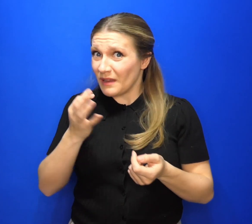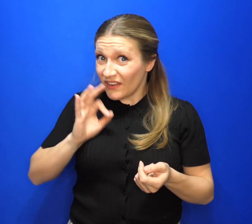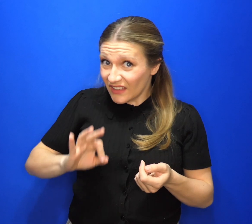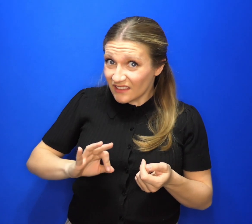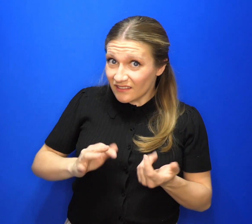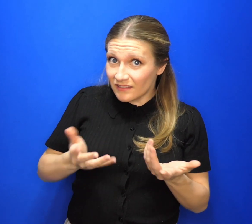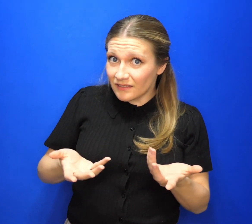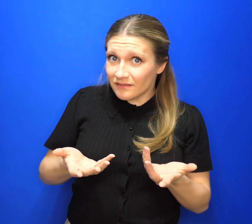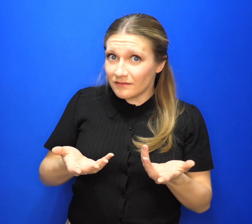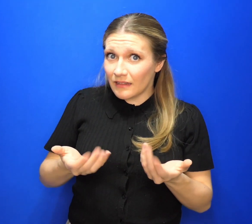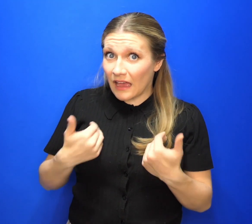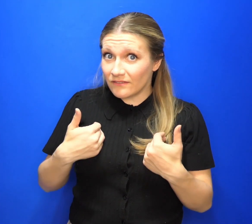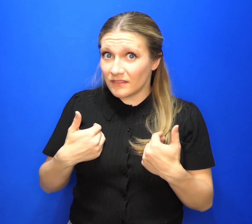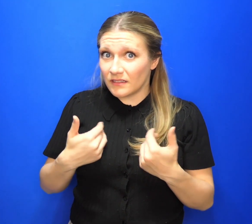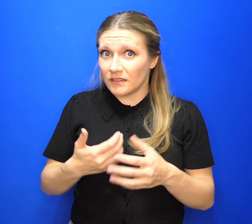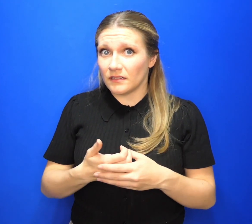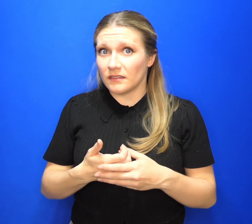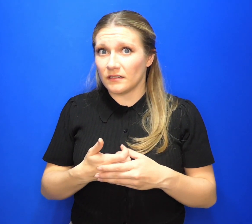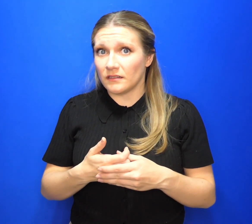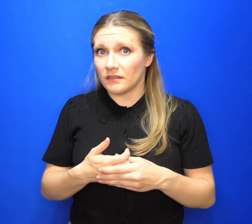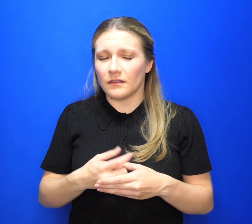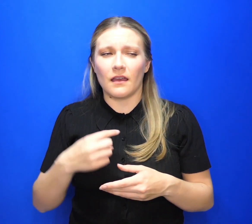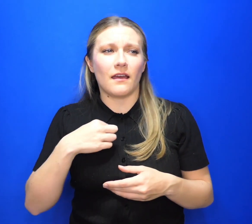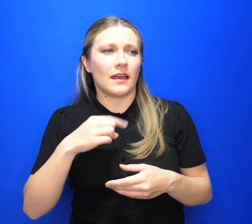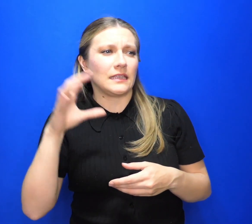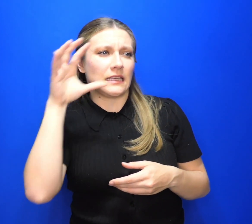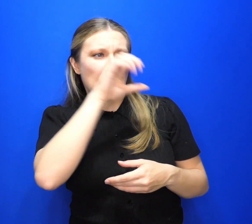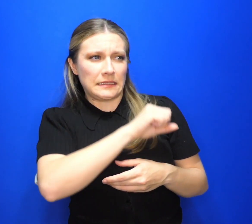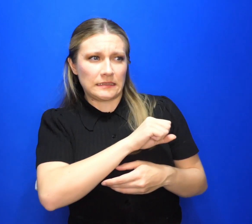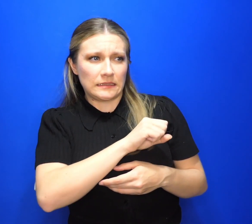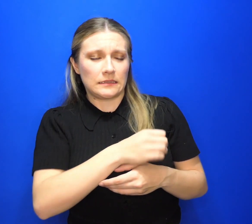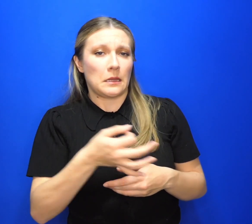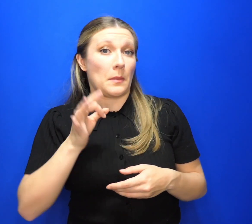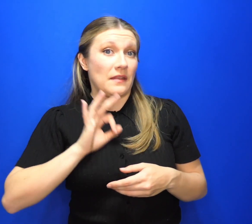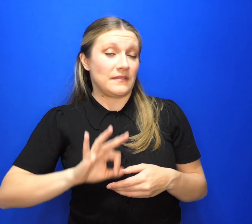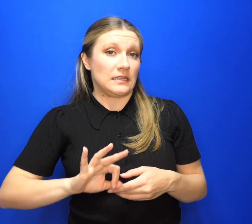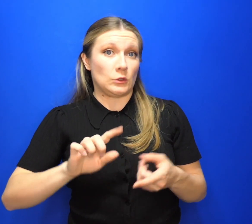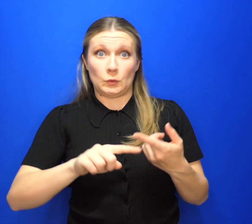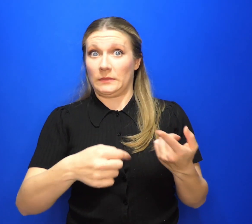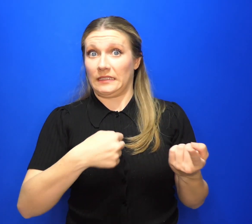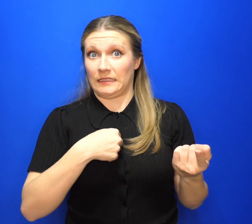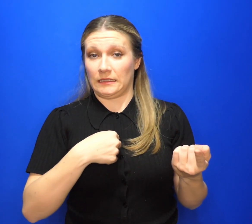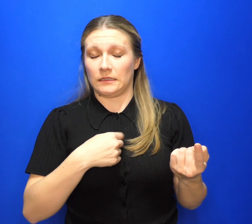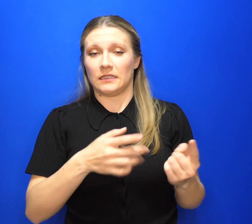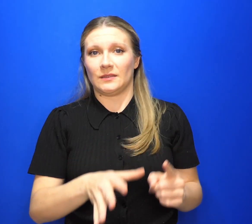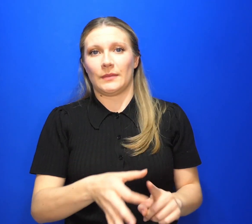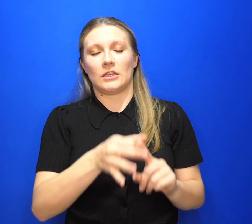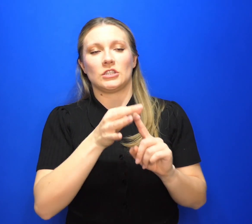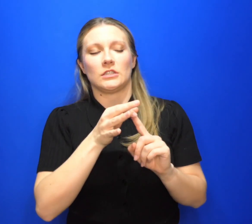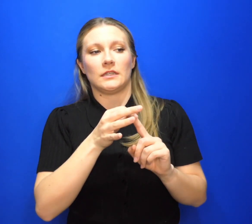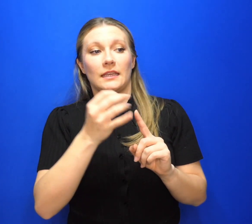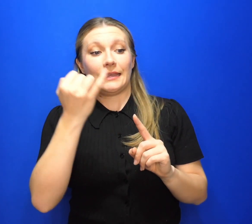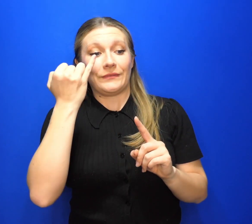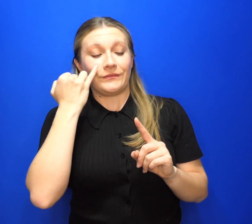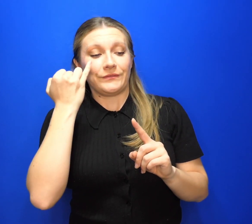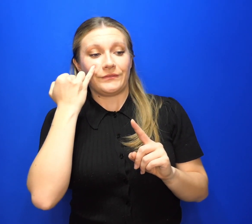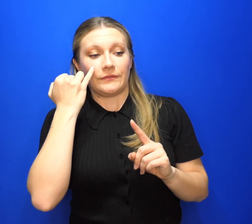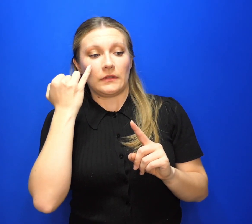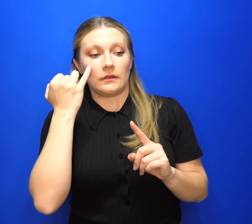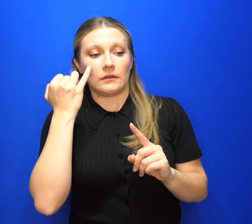the benefit to me, especially, would be for if it's even keeping people from some type of